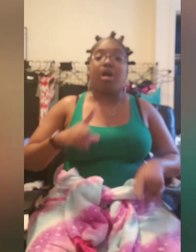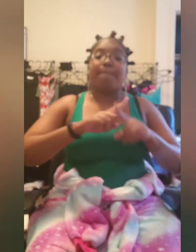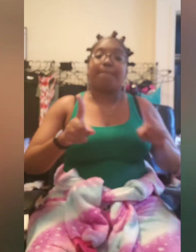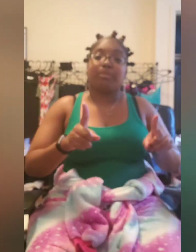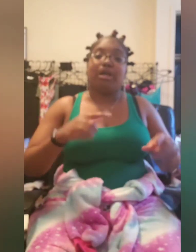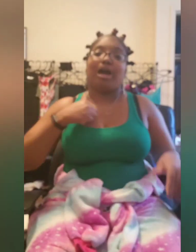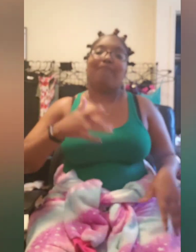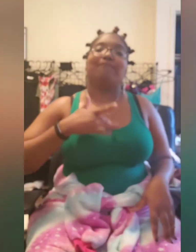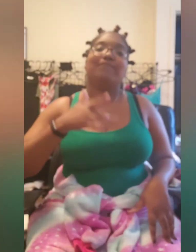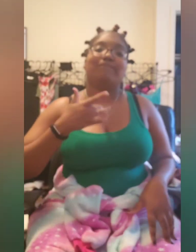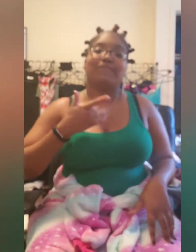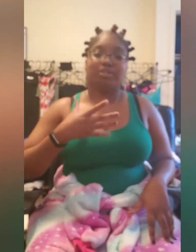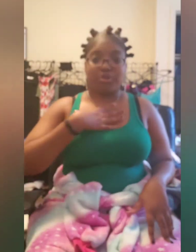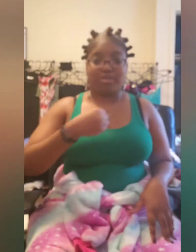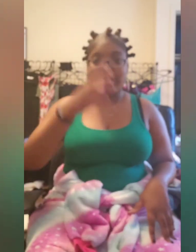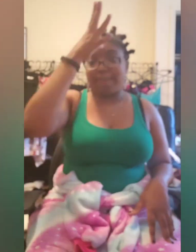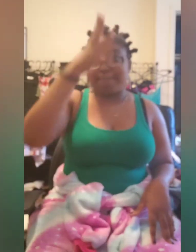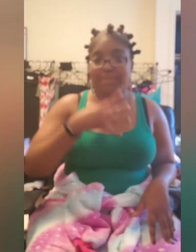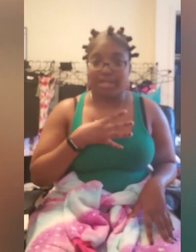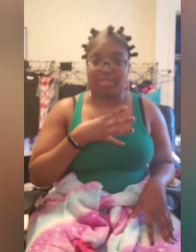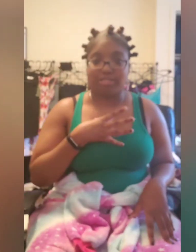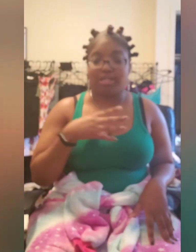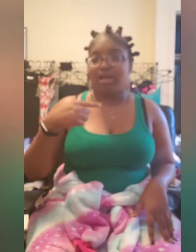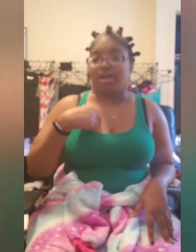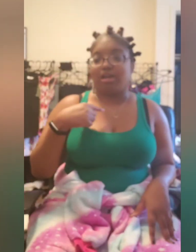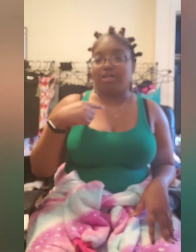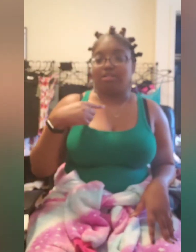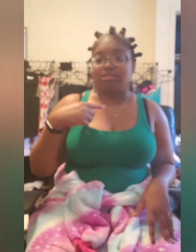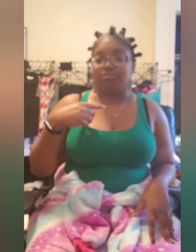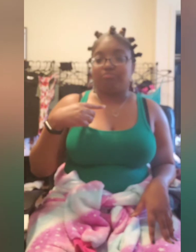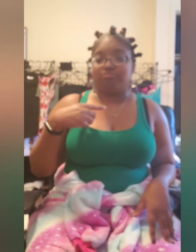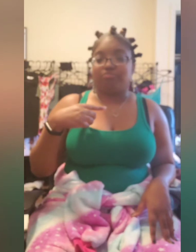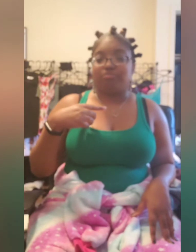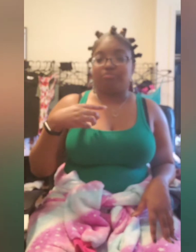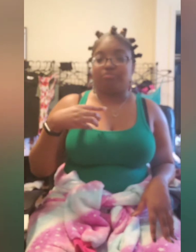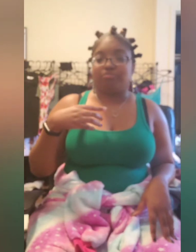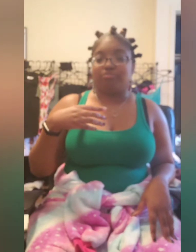born a woman, but they feel like a man and, um,